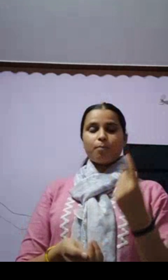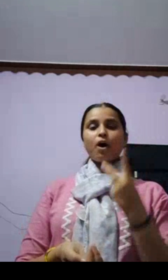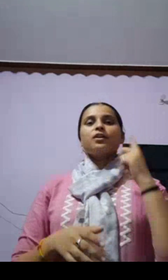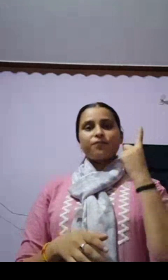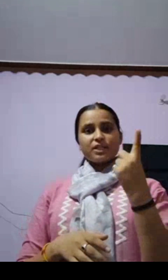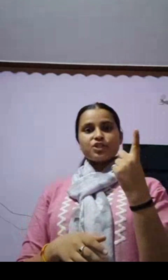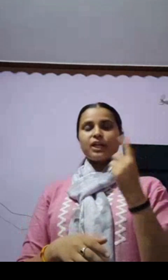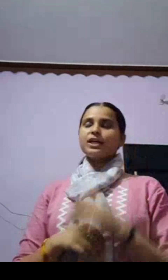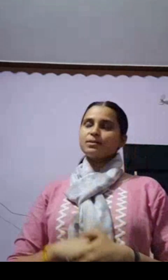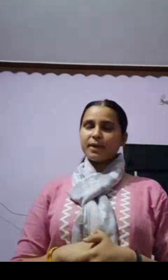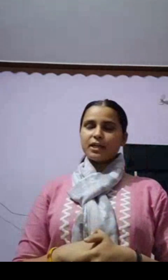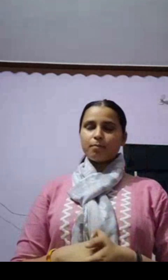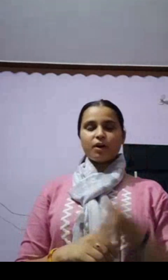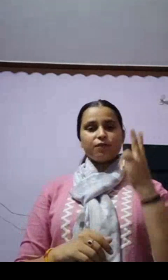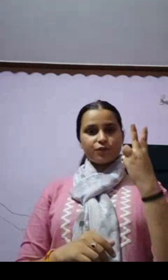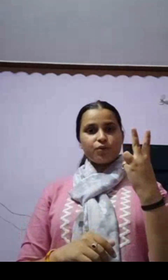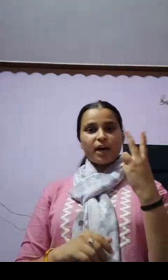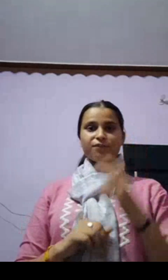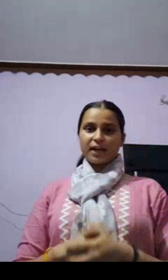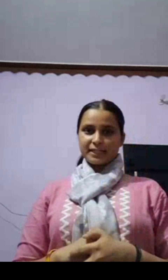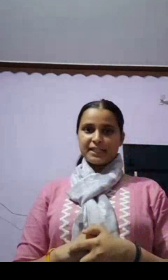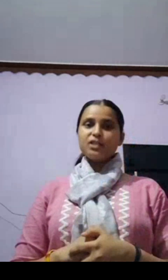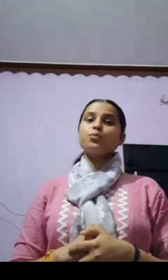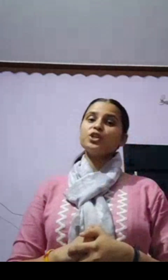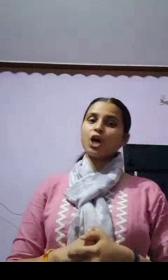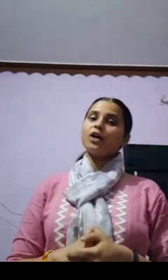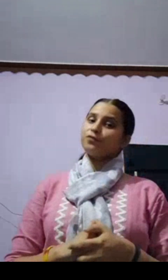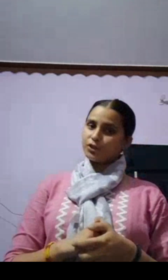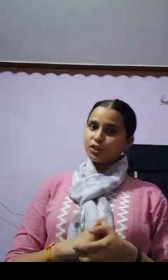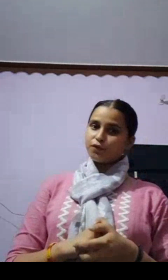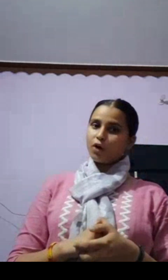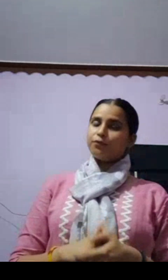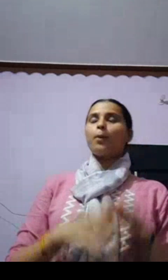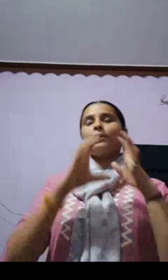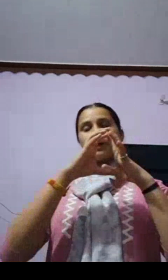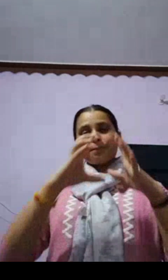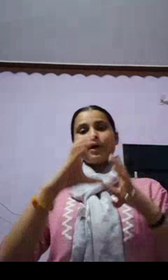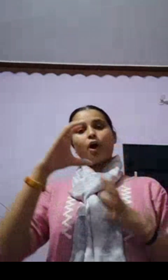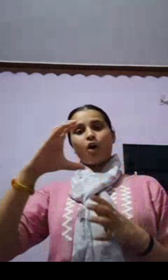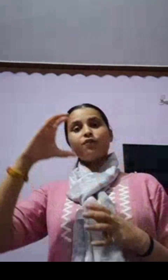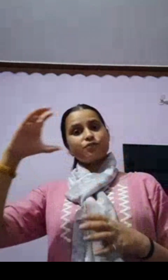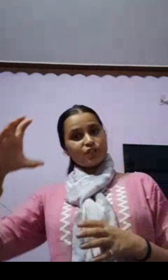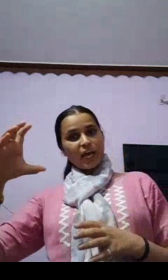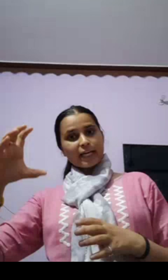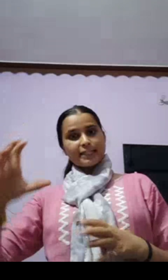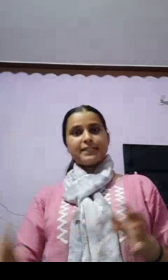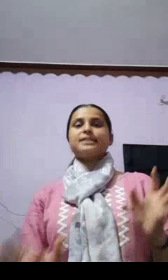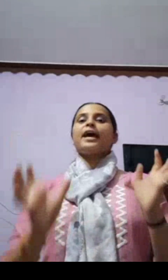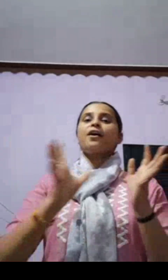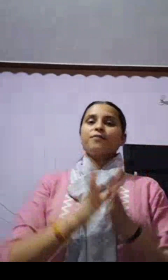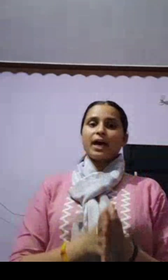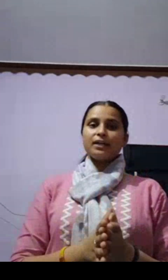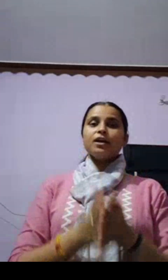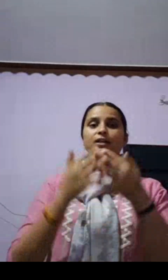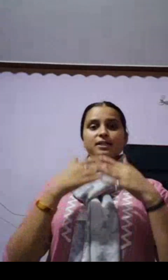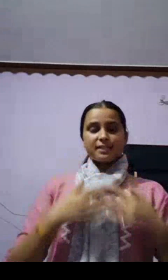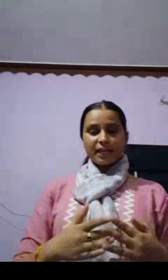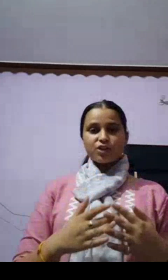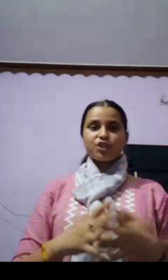of two F actins which are further formed from number of G actins, and the second chain